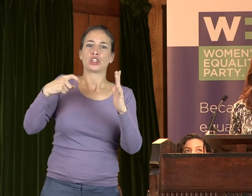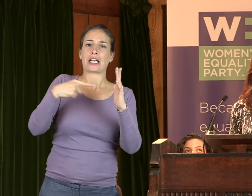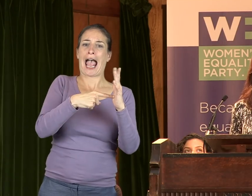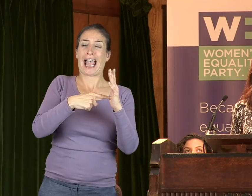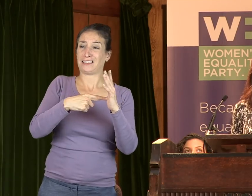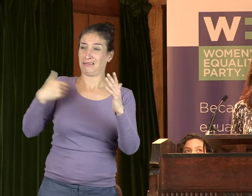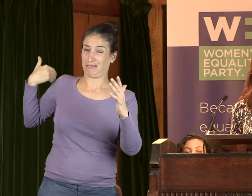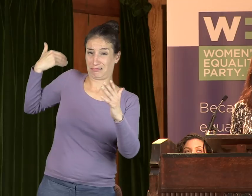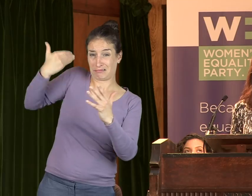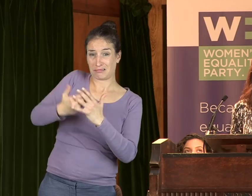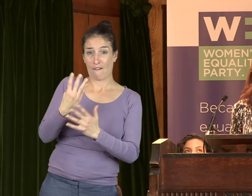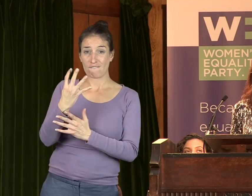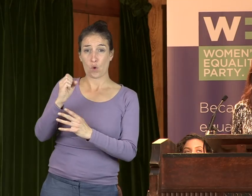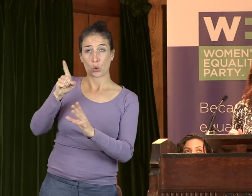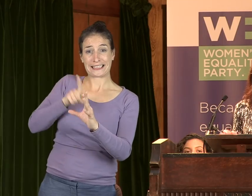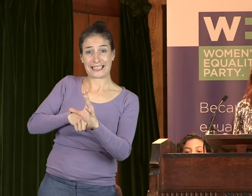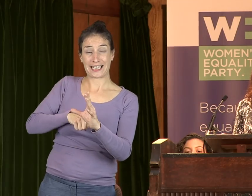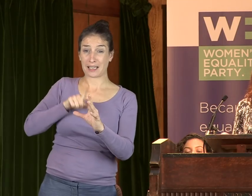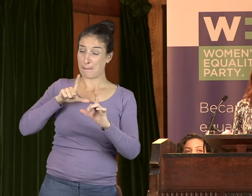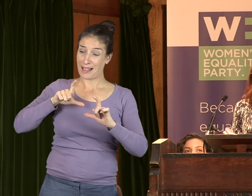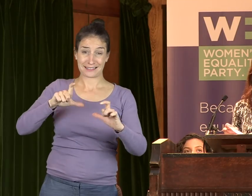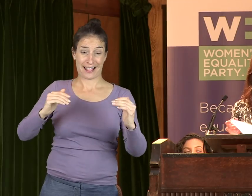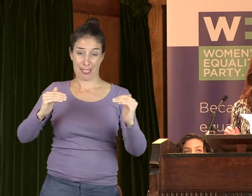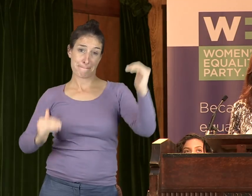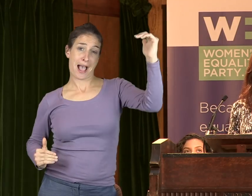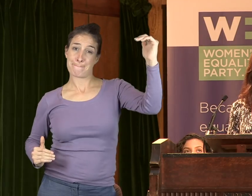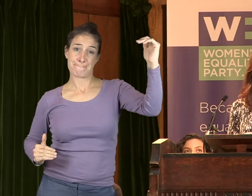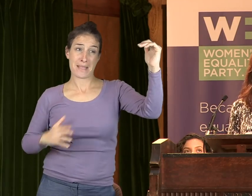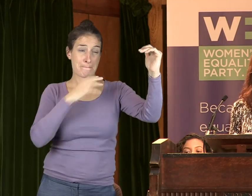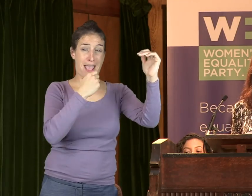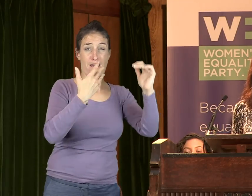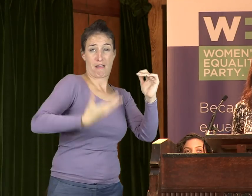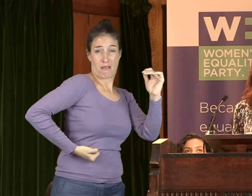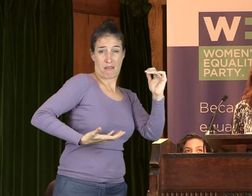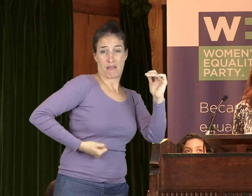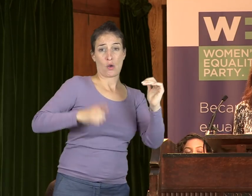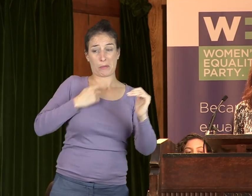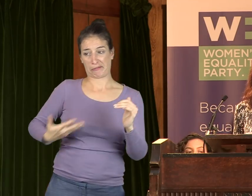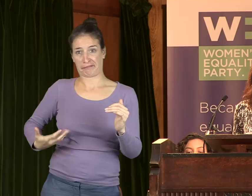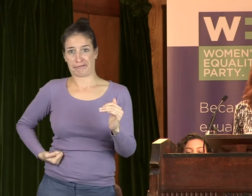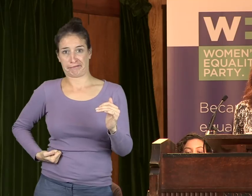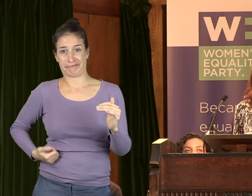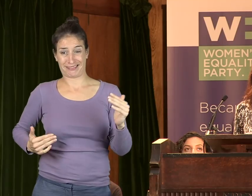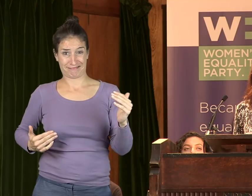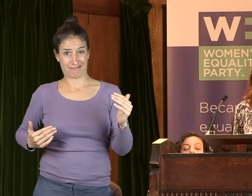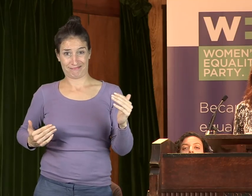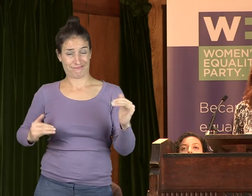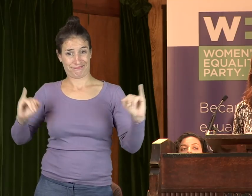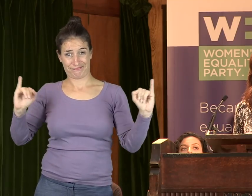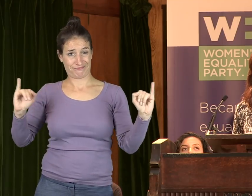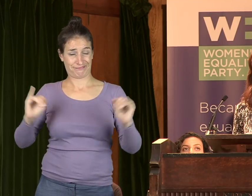far less than men and the pace of change is slowing. The gender pay gap is